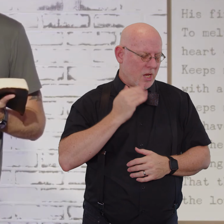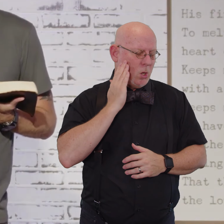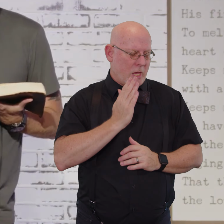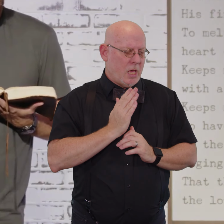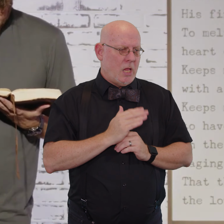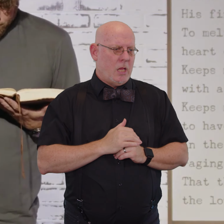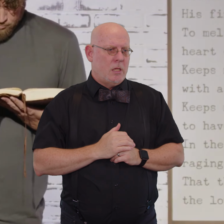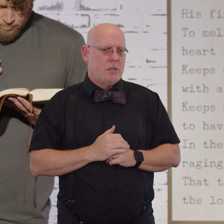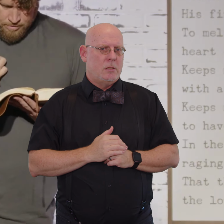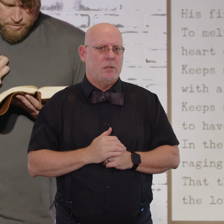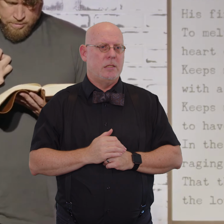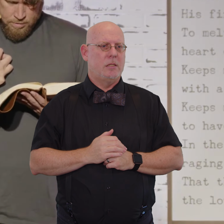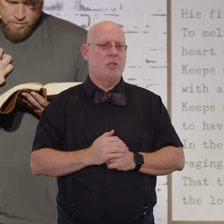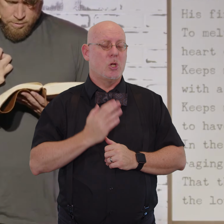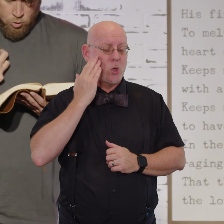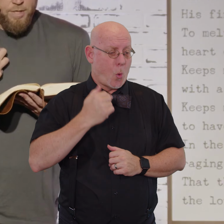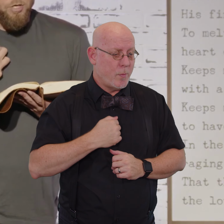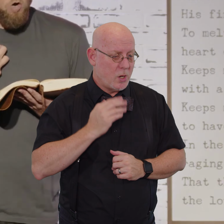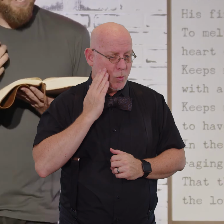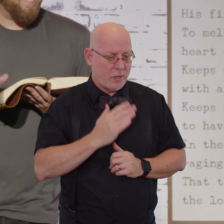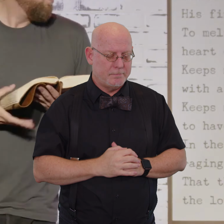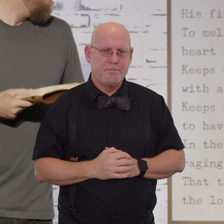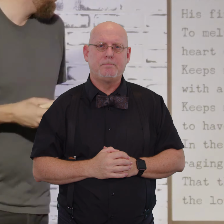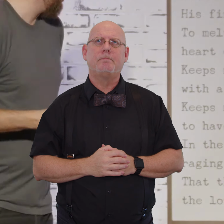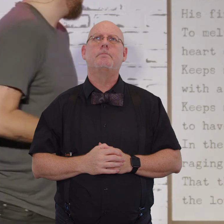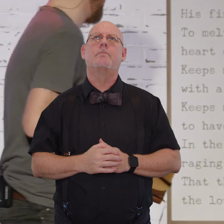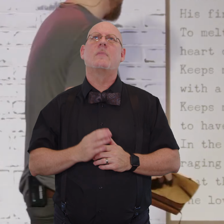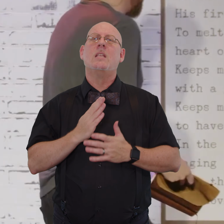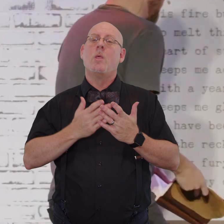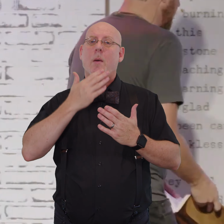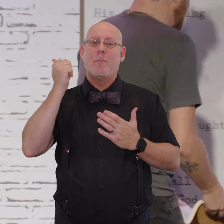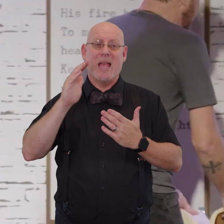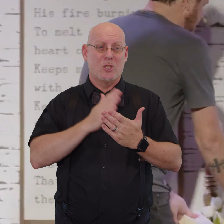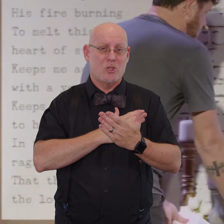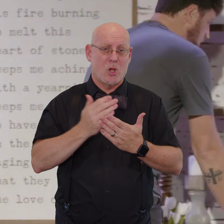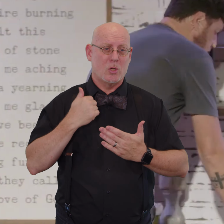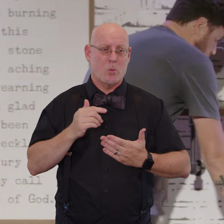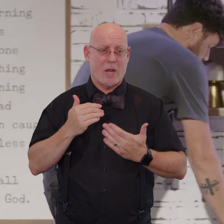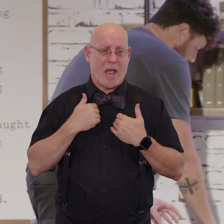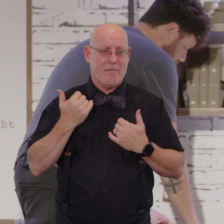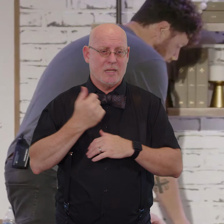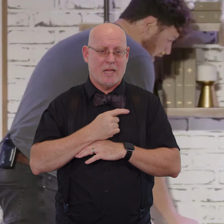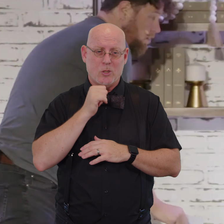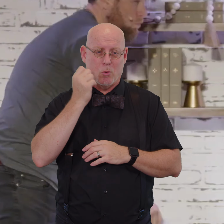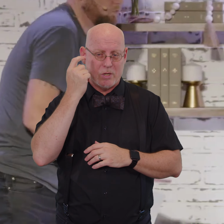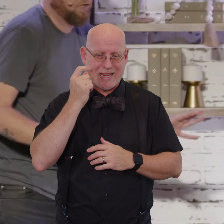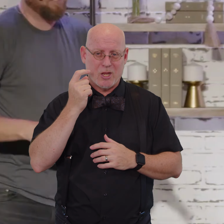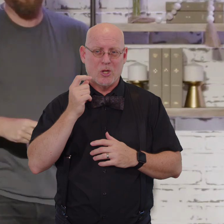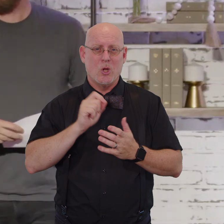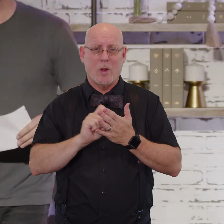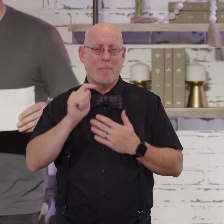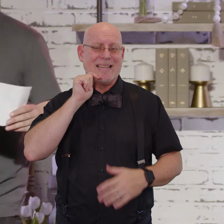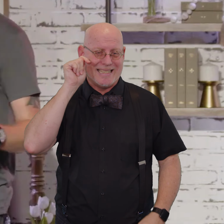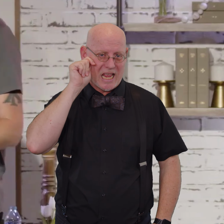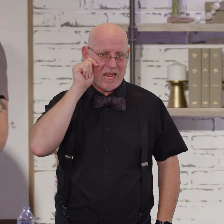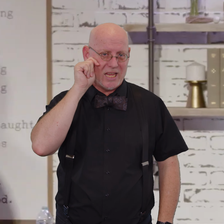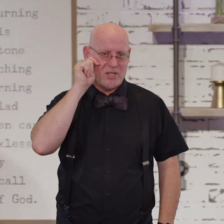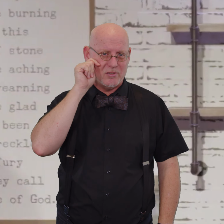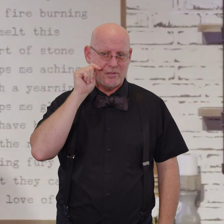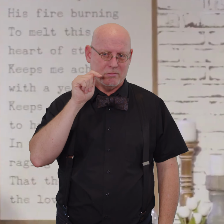shall know me you're going to know me some of the best hymns we sing today we don't realize this were written by